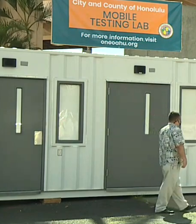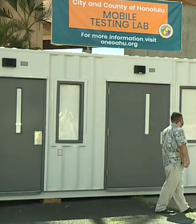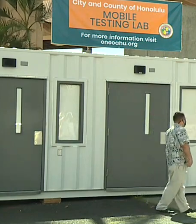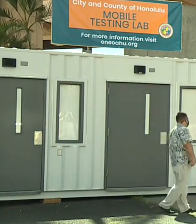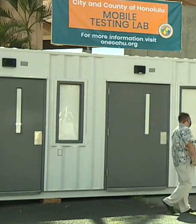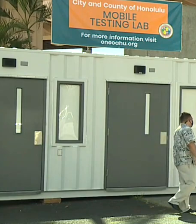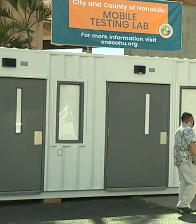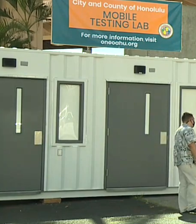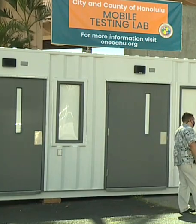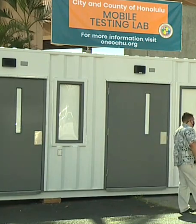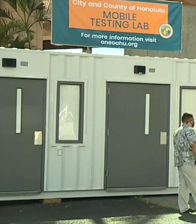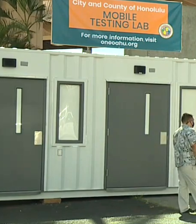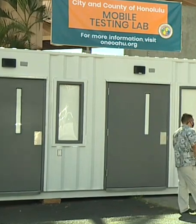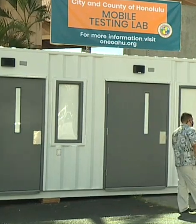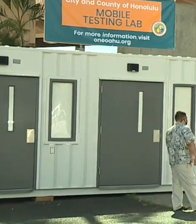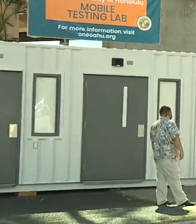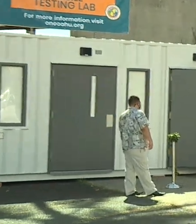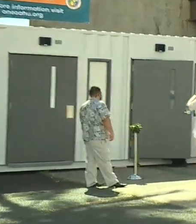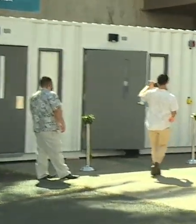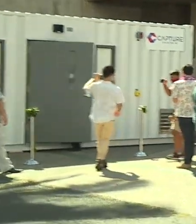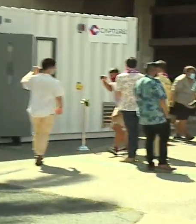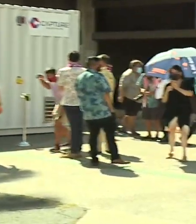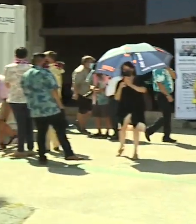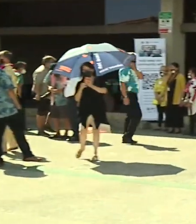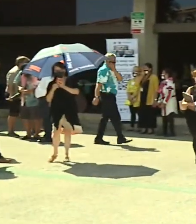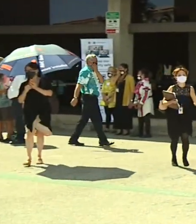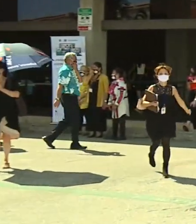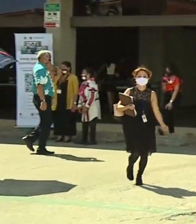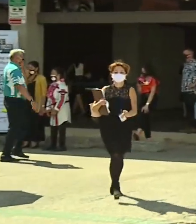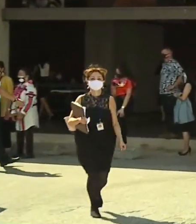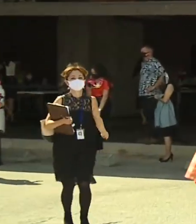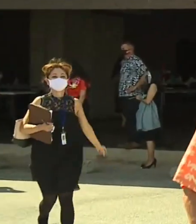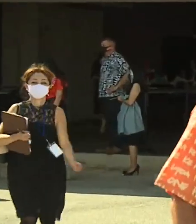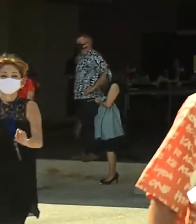sorry, guys. I know how hot it is. I don't know why we didn't go over there.